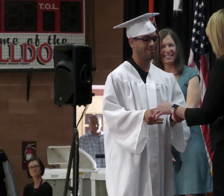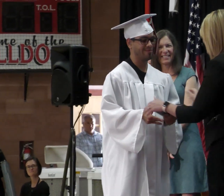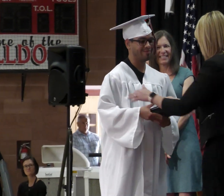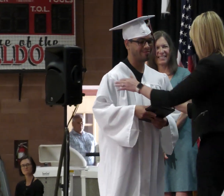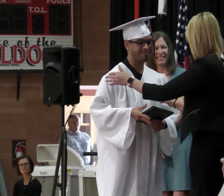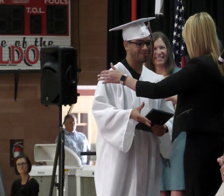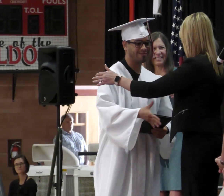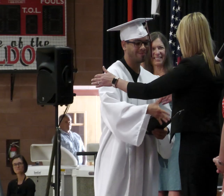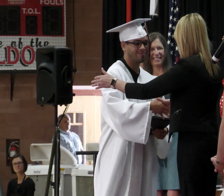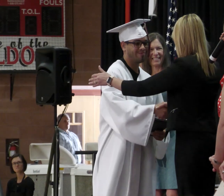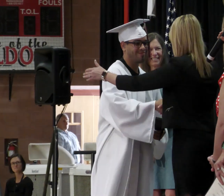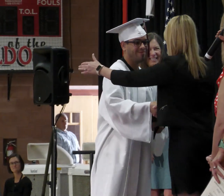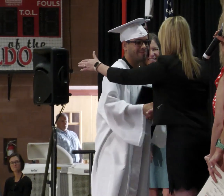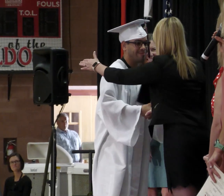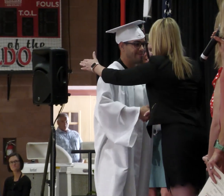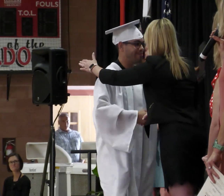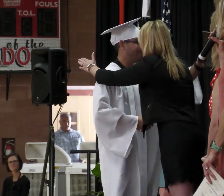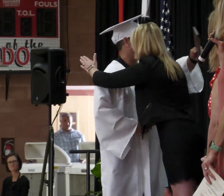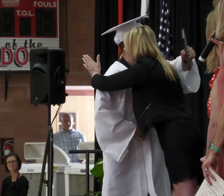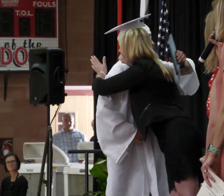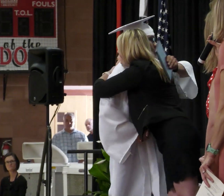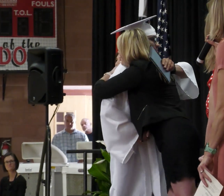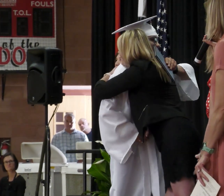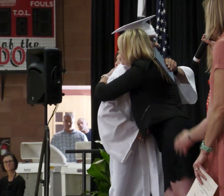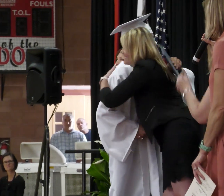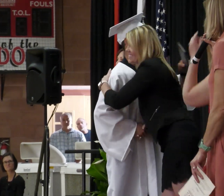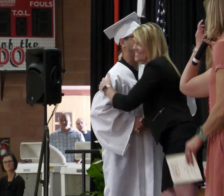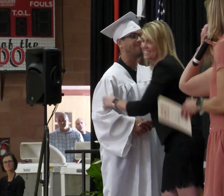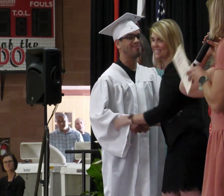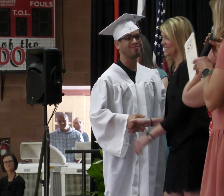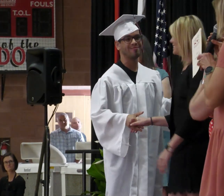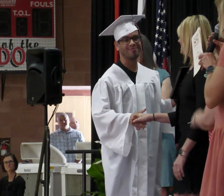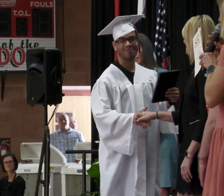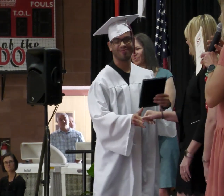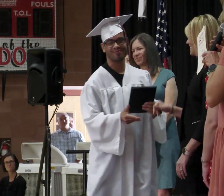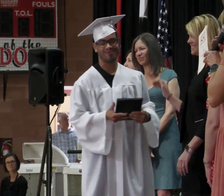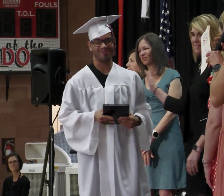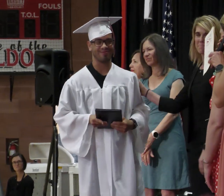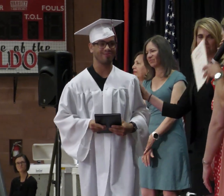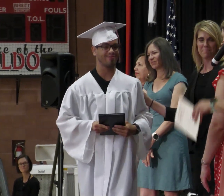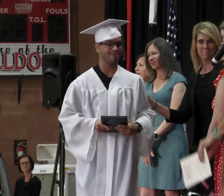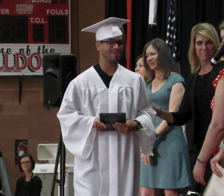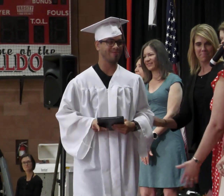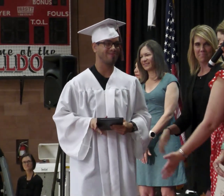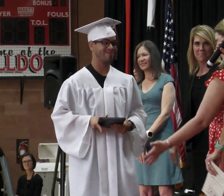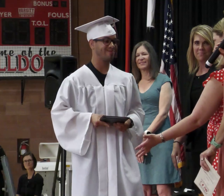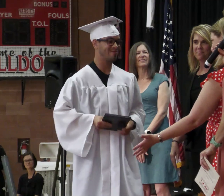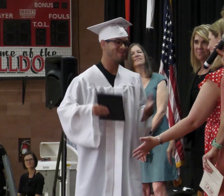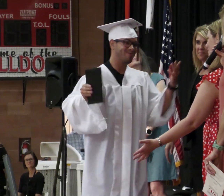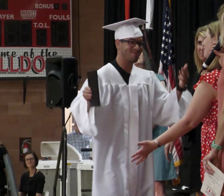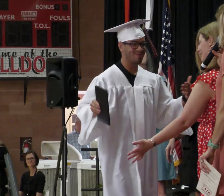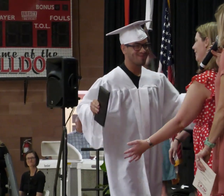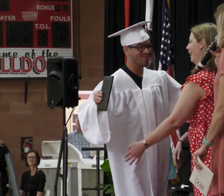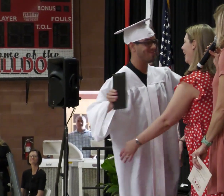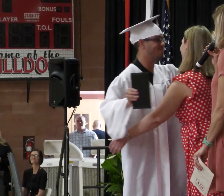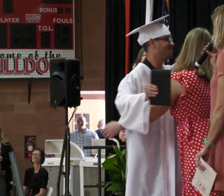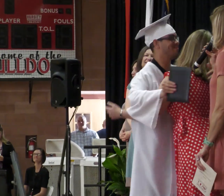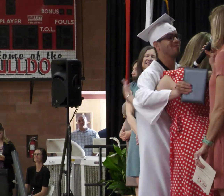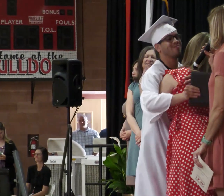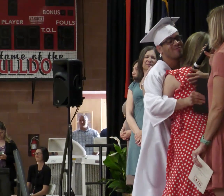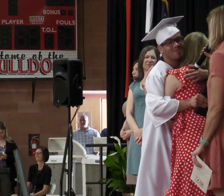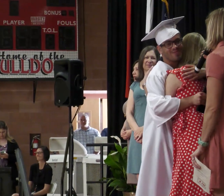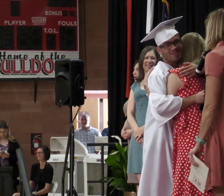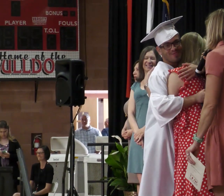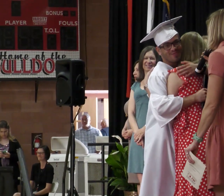Wilkins Accepting his diploma Shaking her hand Giving her a hug And Miss Huddleston is next He would